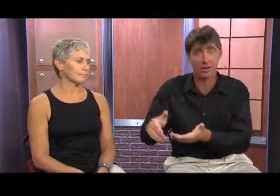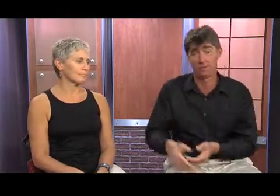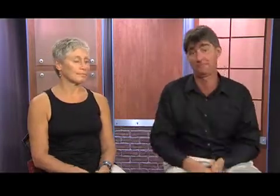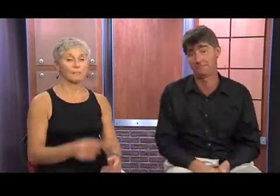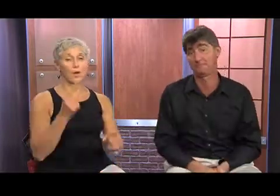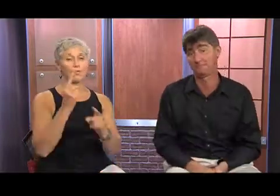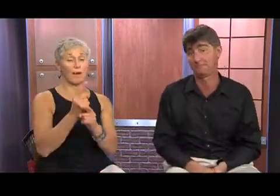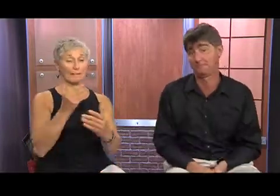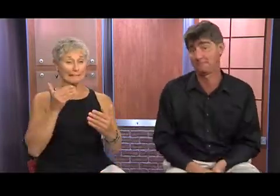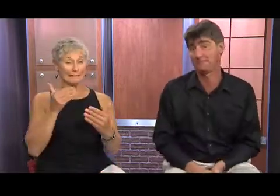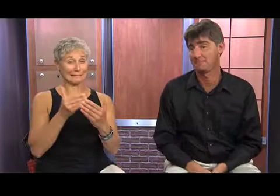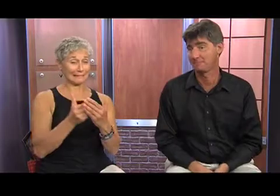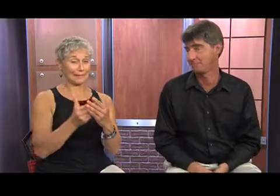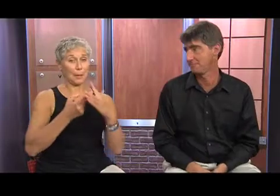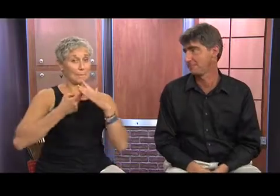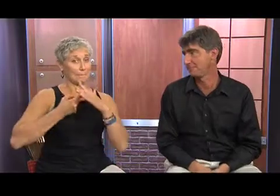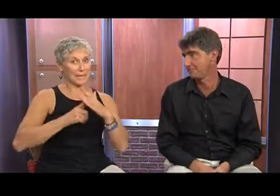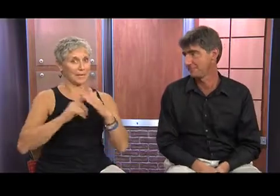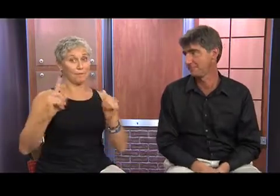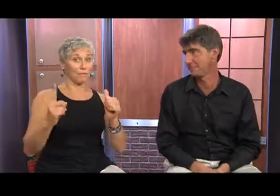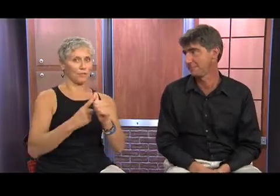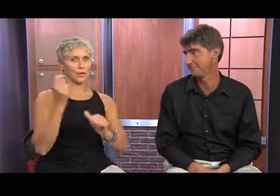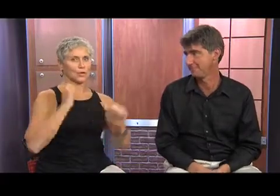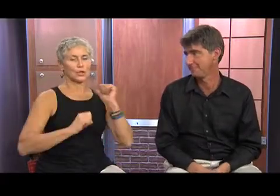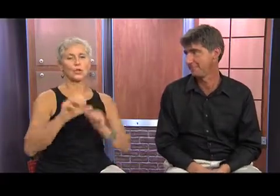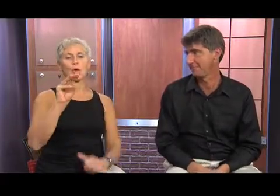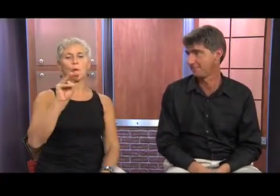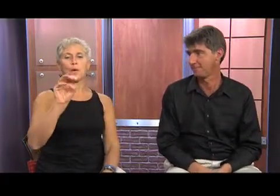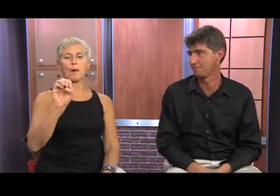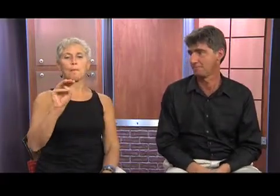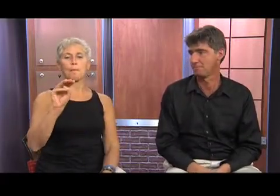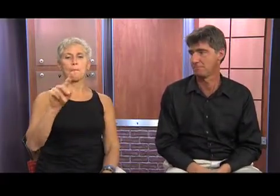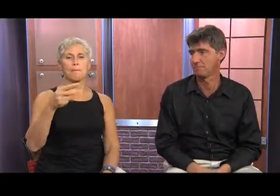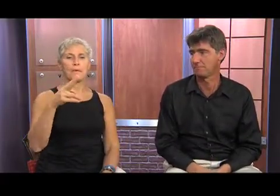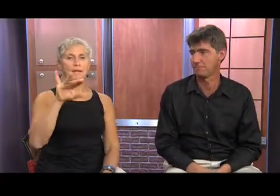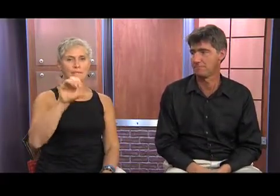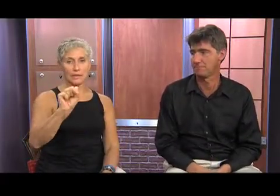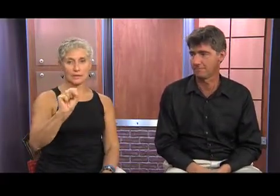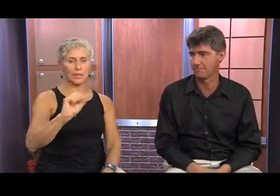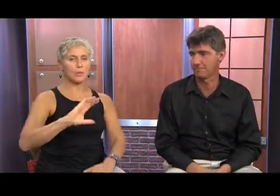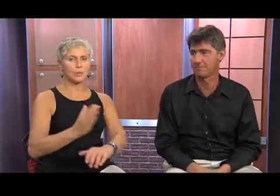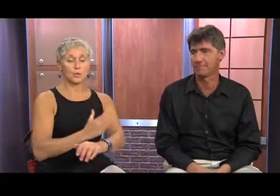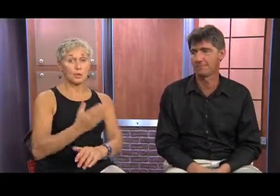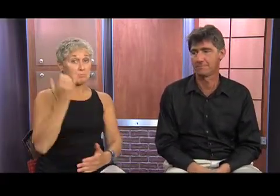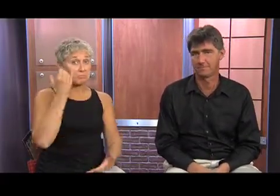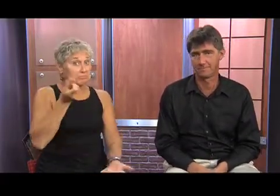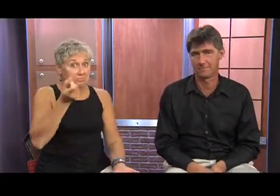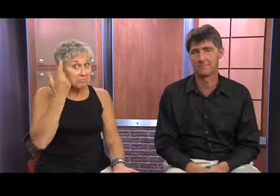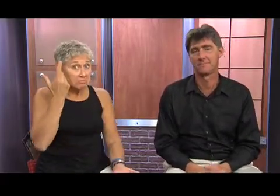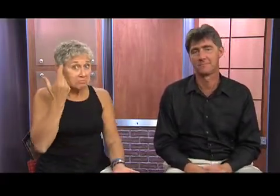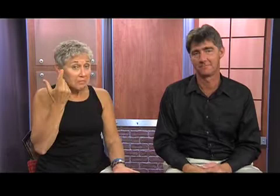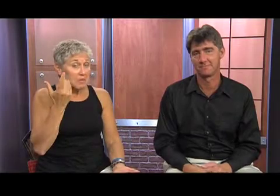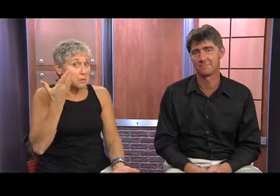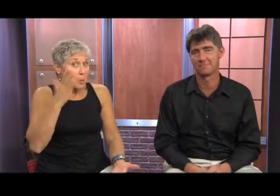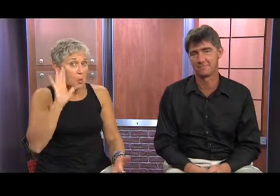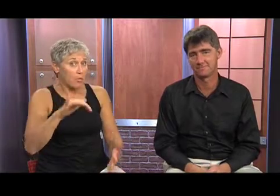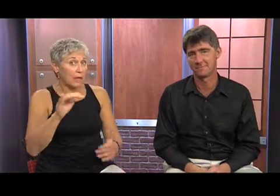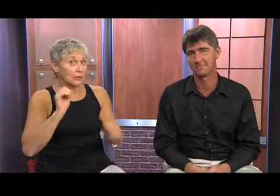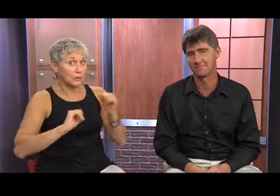our Broadway series, Memphis the Musical. For people who don't know about this show, it's going to be coming to the Hanover Theater November